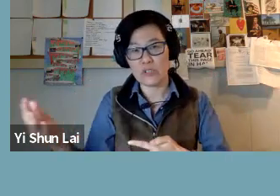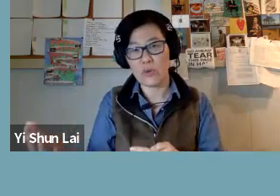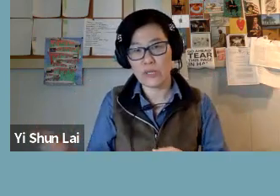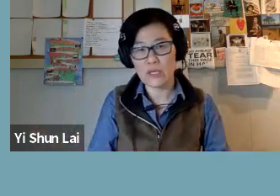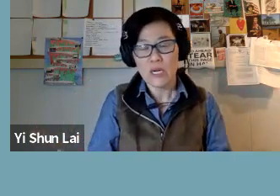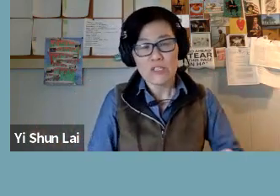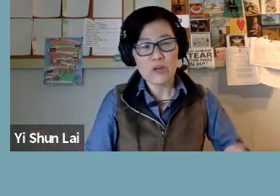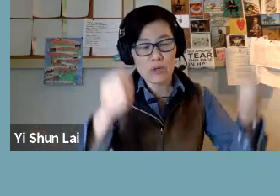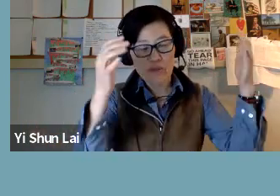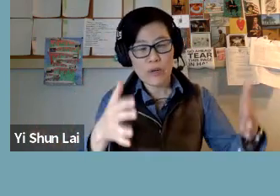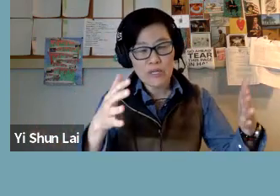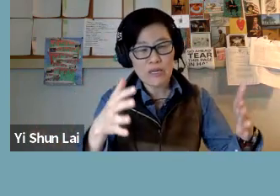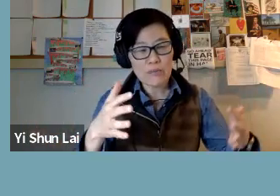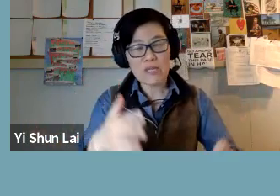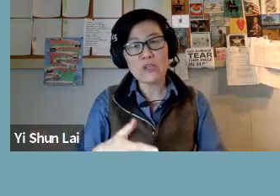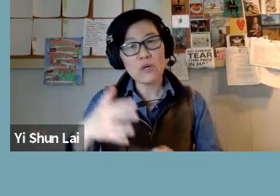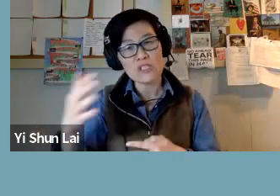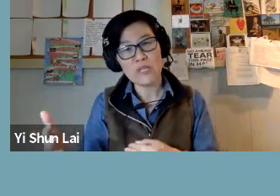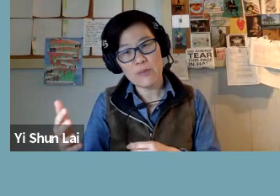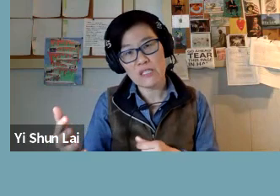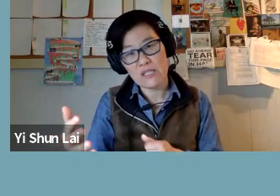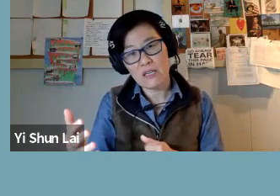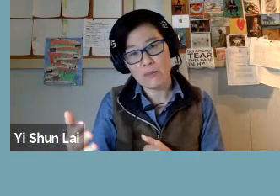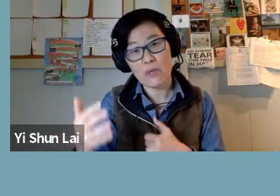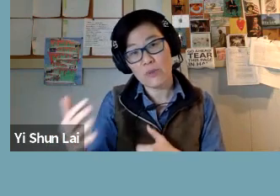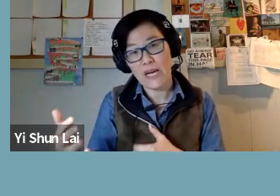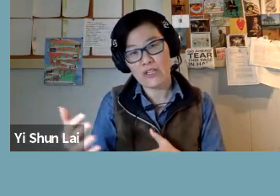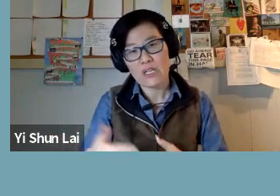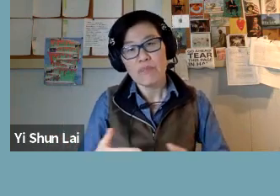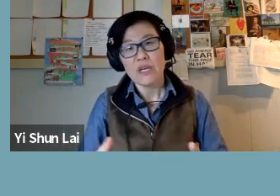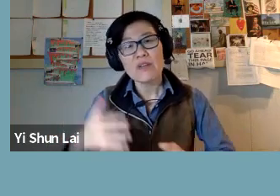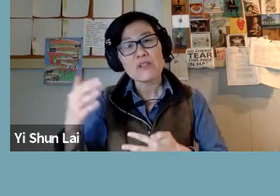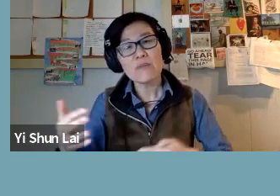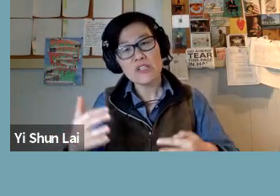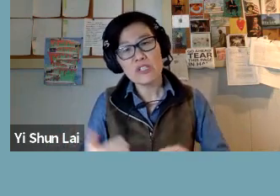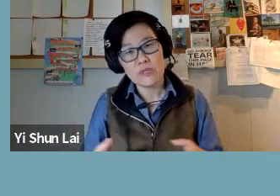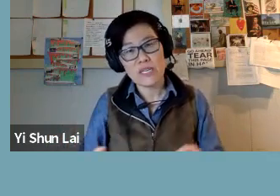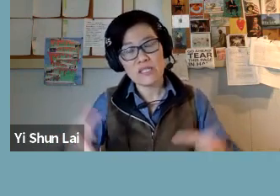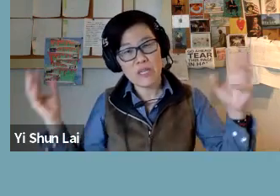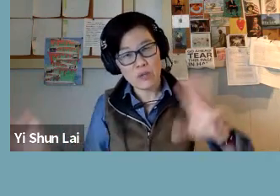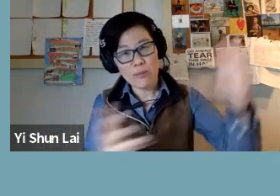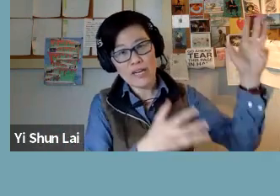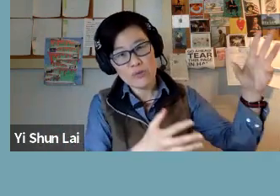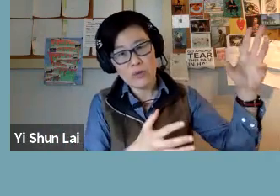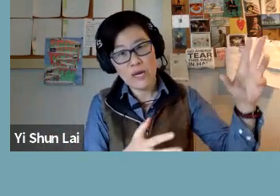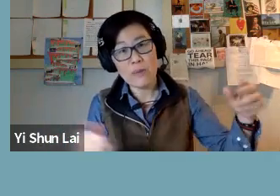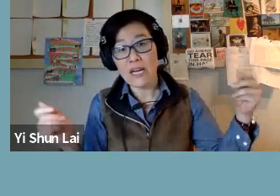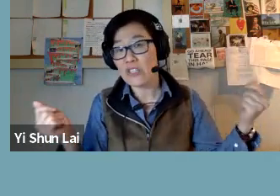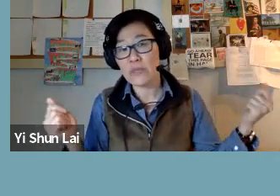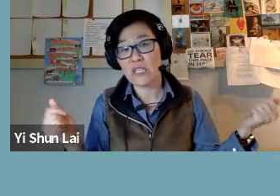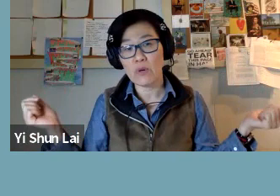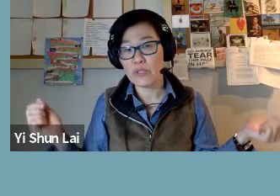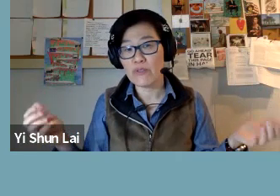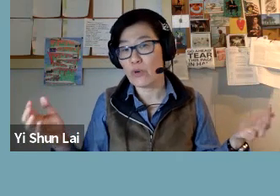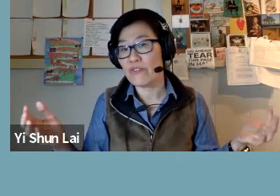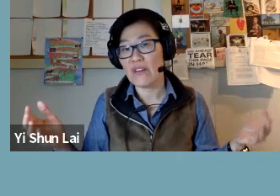the additional query letter. So you have the query letter, but then you will also be expected to send along a proposal package. And there are some agents who will say, send me the whole package right away. The package